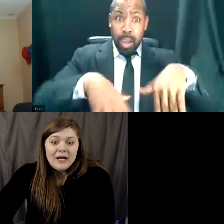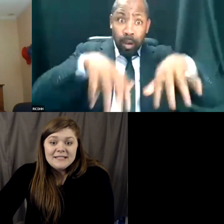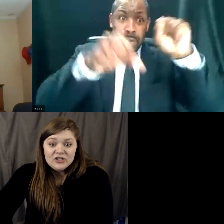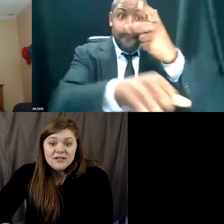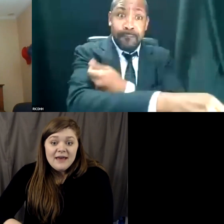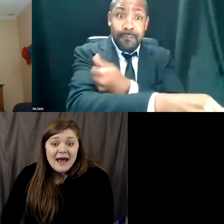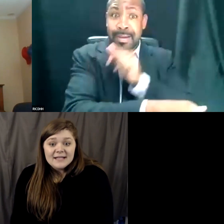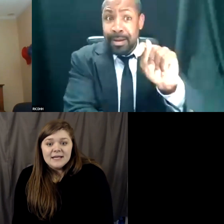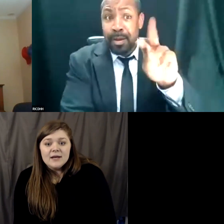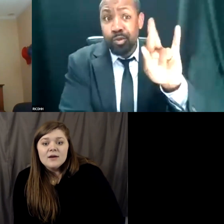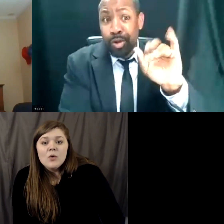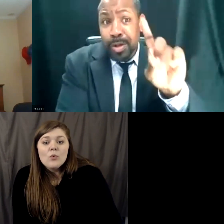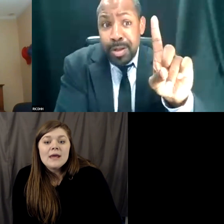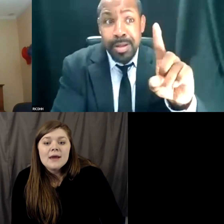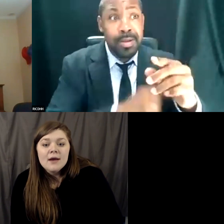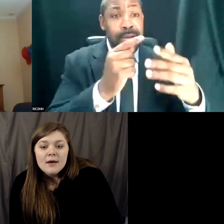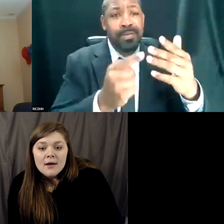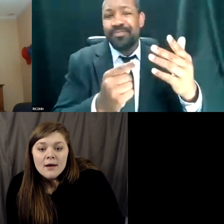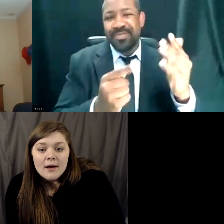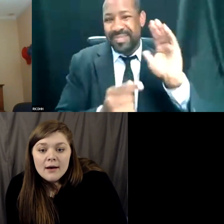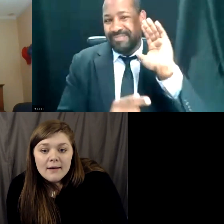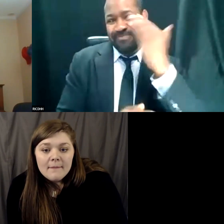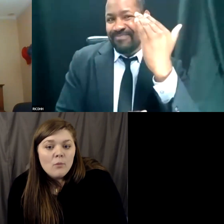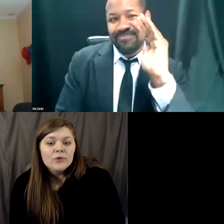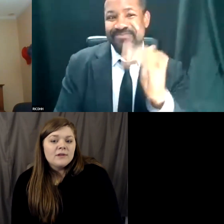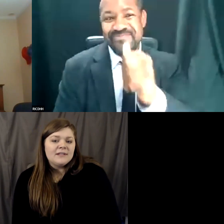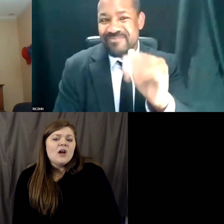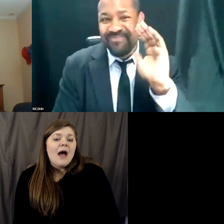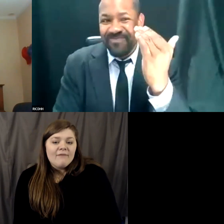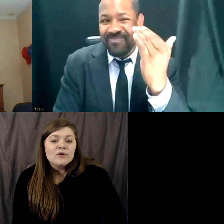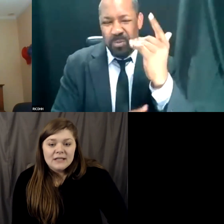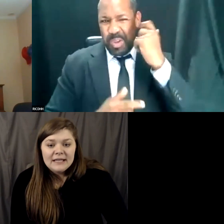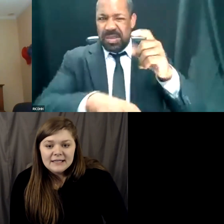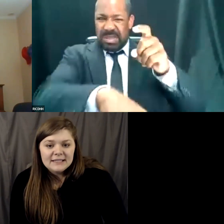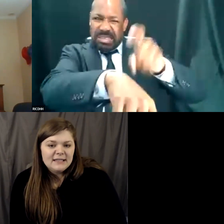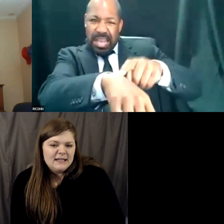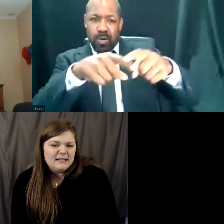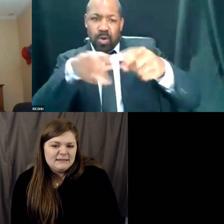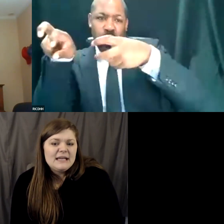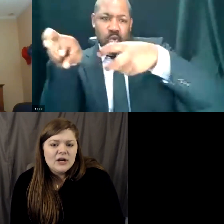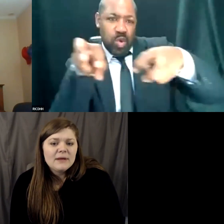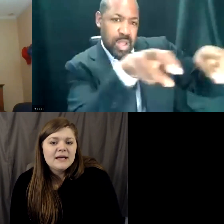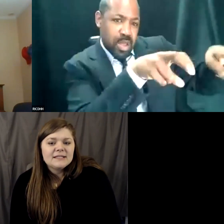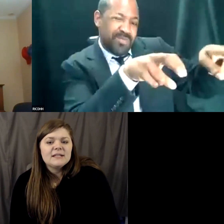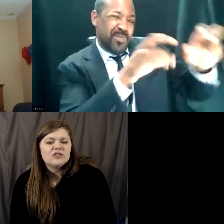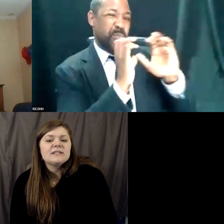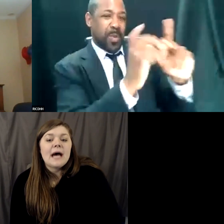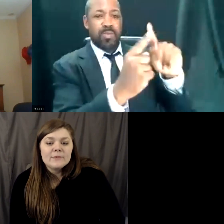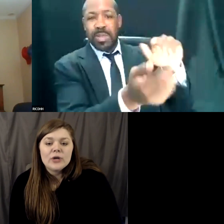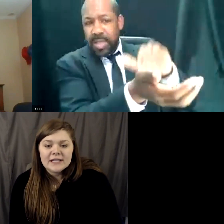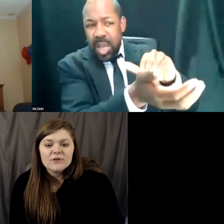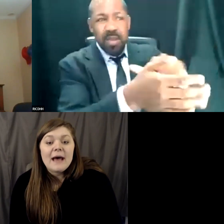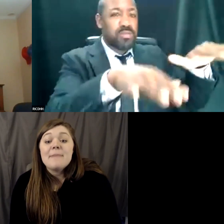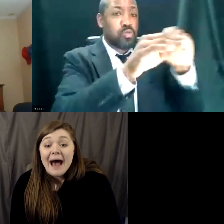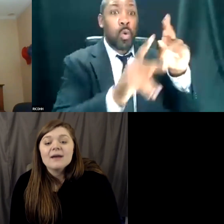so as we transition to that, we will not have those clinics here because it's just time